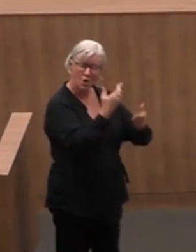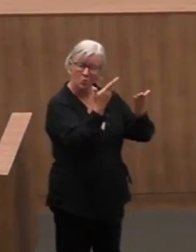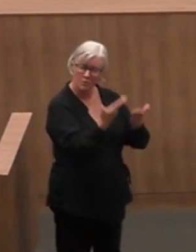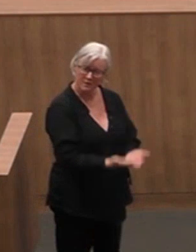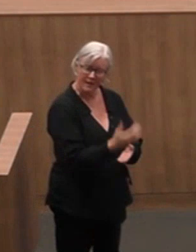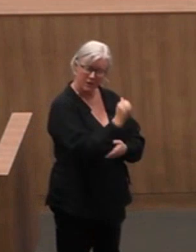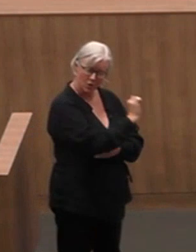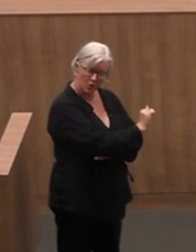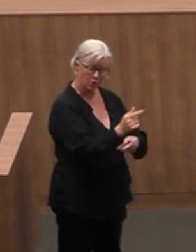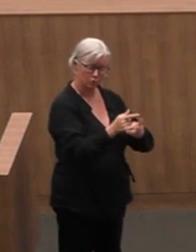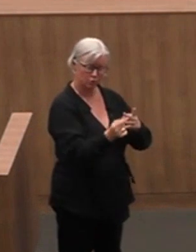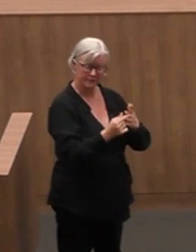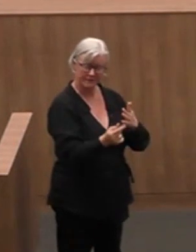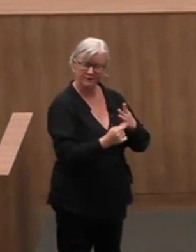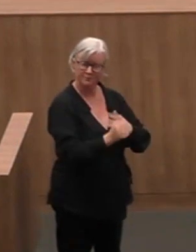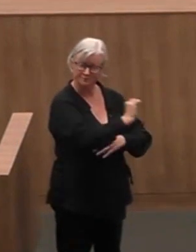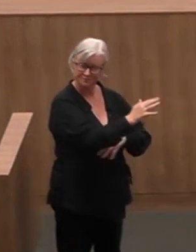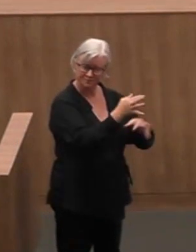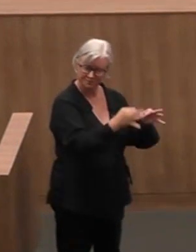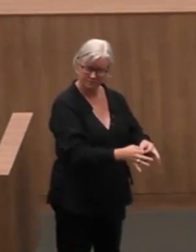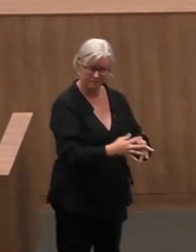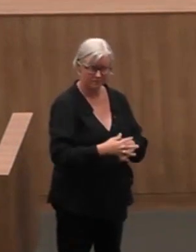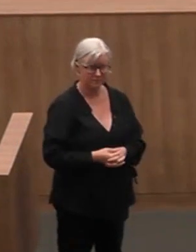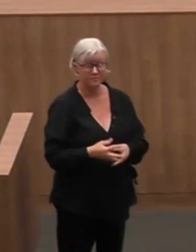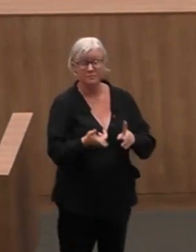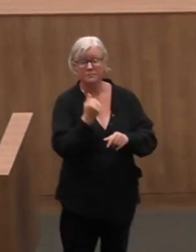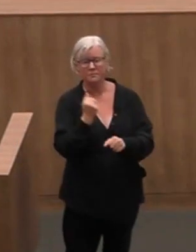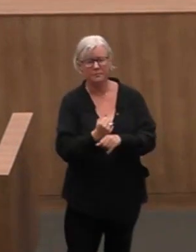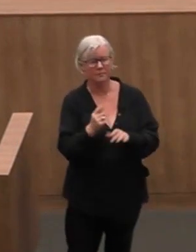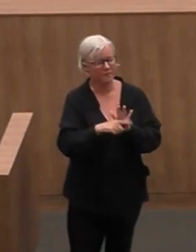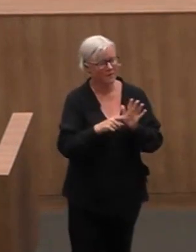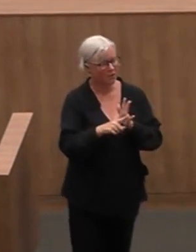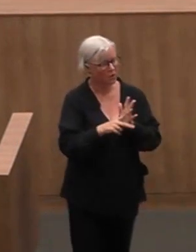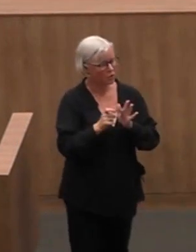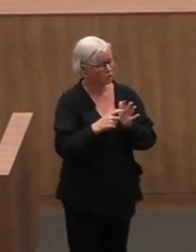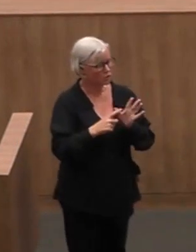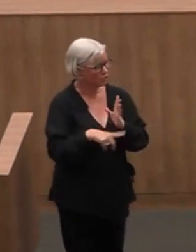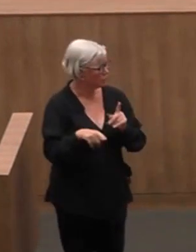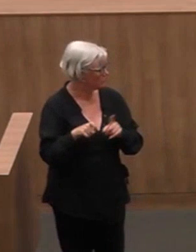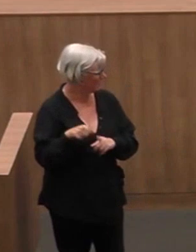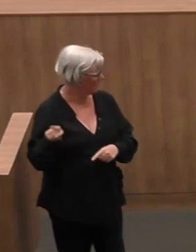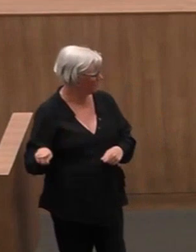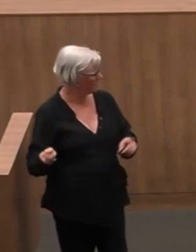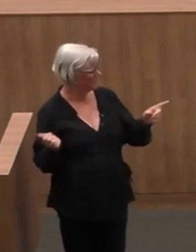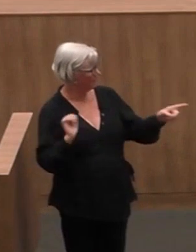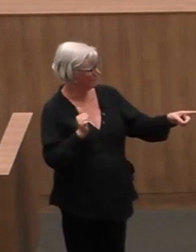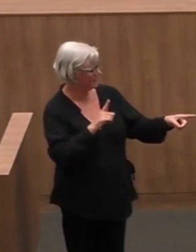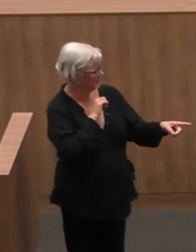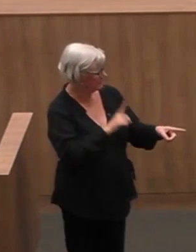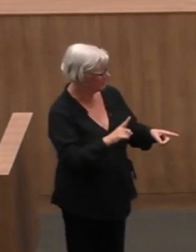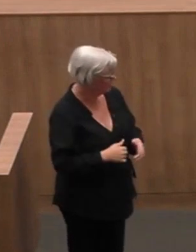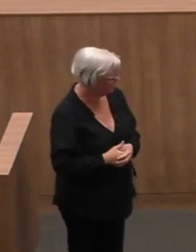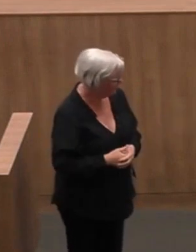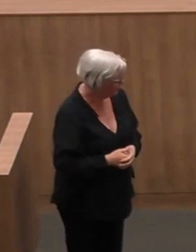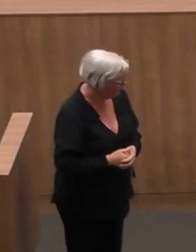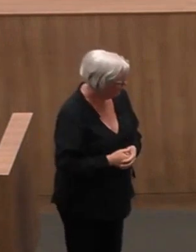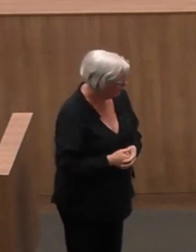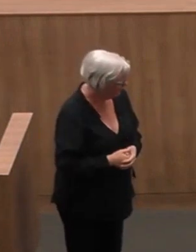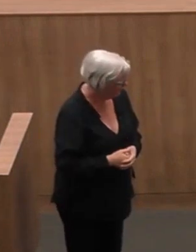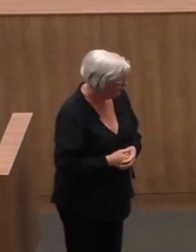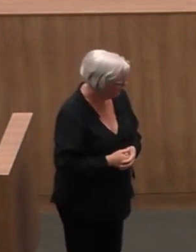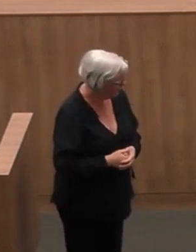having somewhere, as a good example, junior, what was it, staff, it's been mentioned up here where because